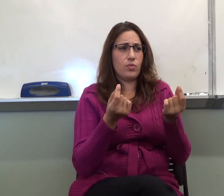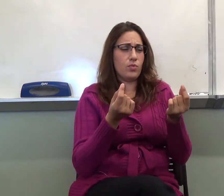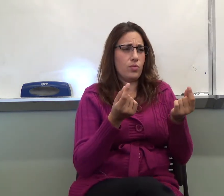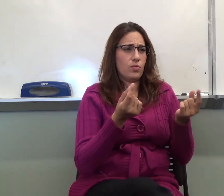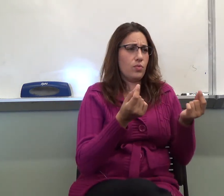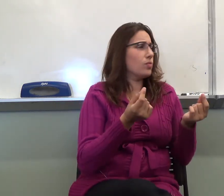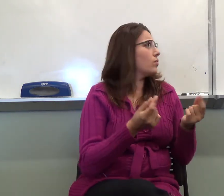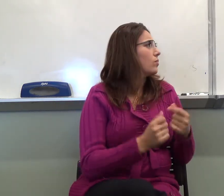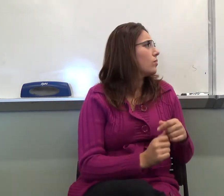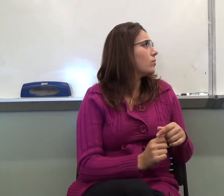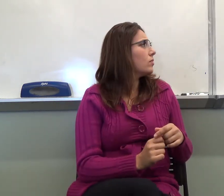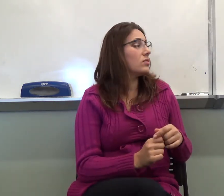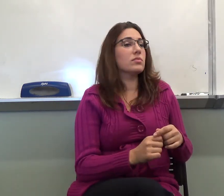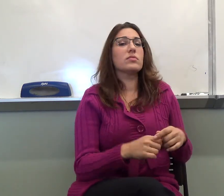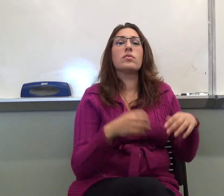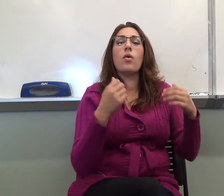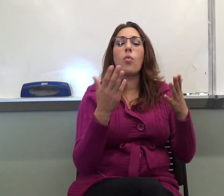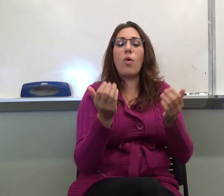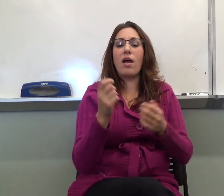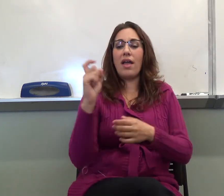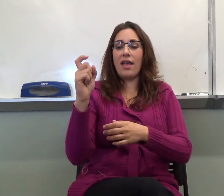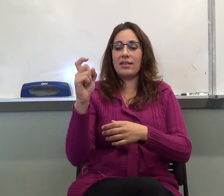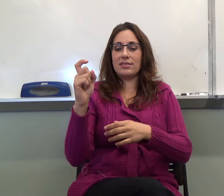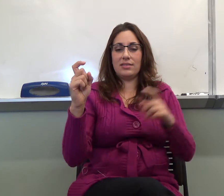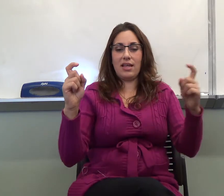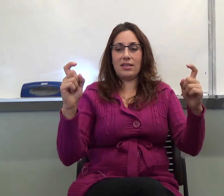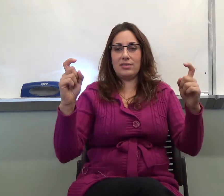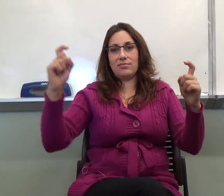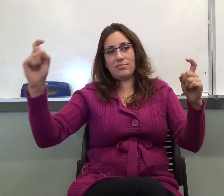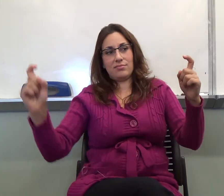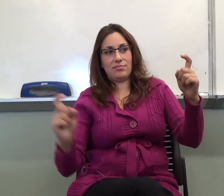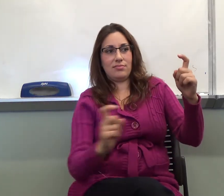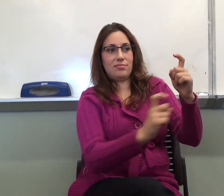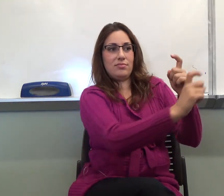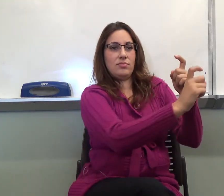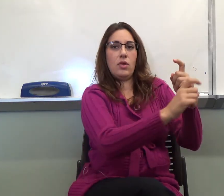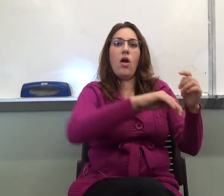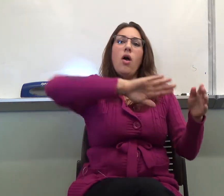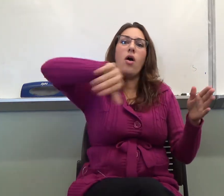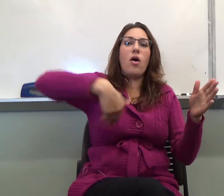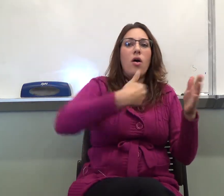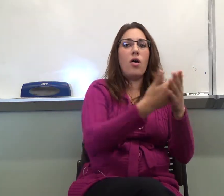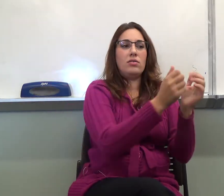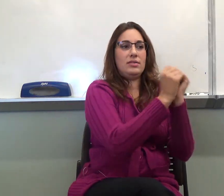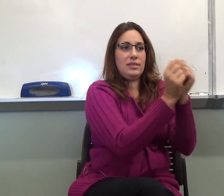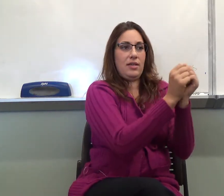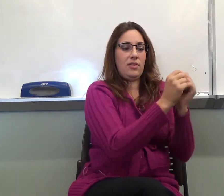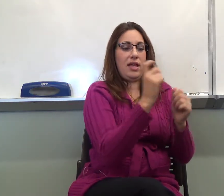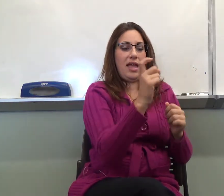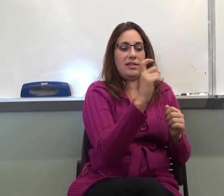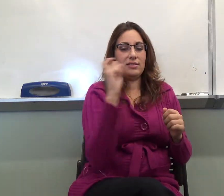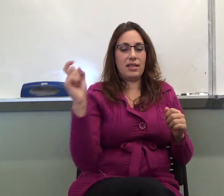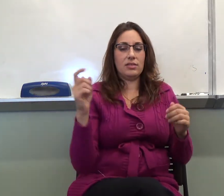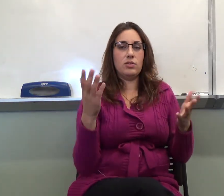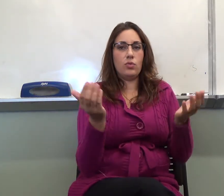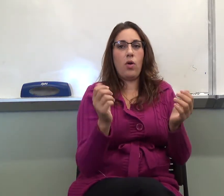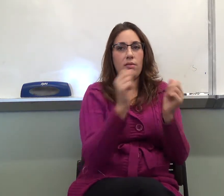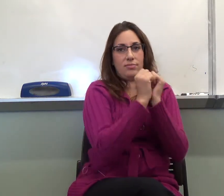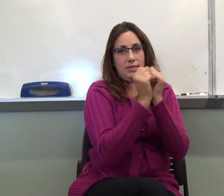x on one side, the numbers on the other side, because that's where we want to end up, right? So what I'm going to do is add